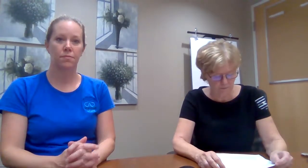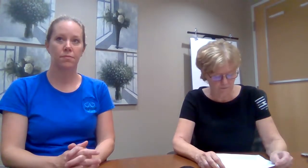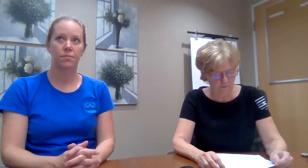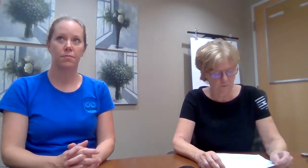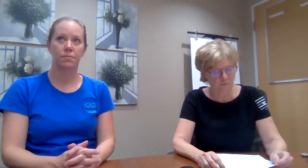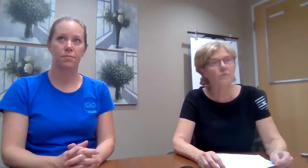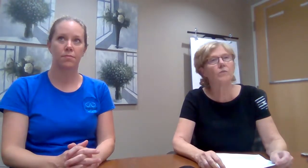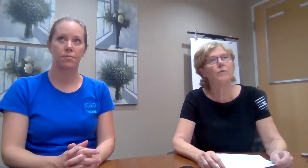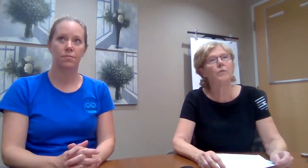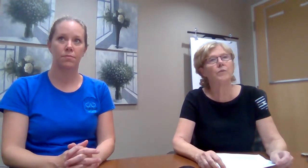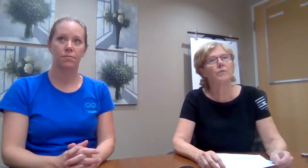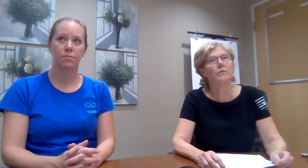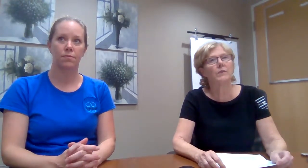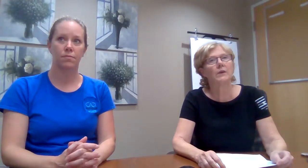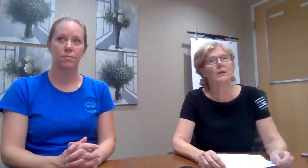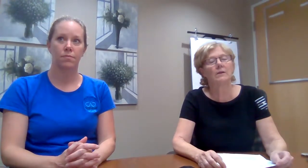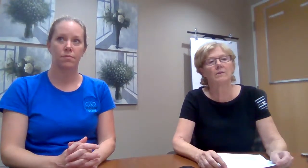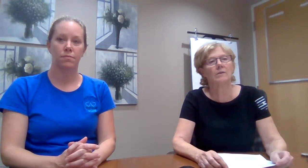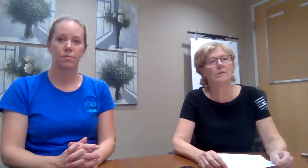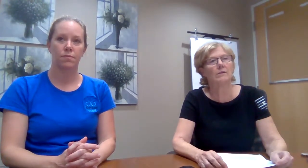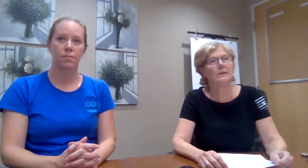Sorry, I do not know why.